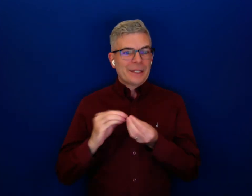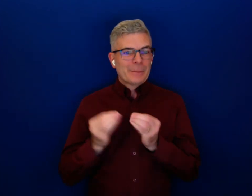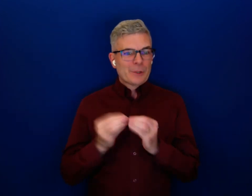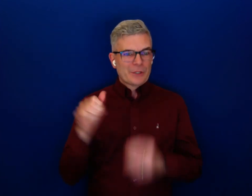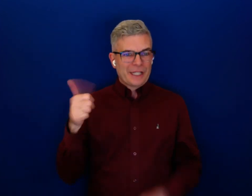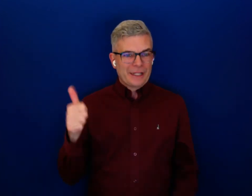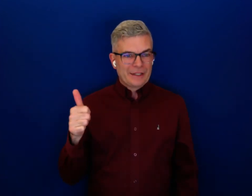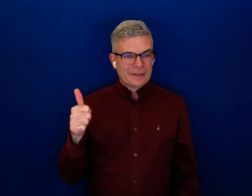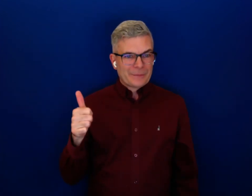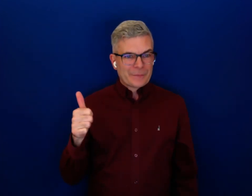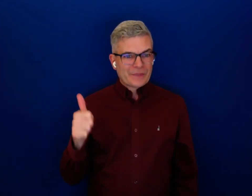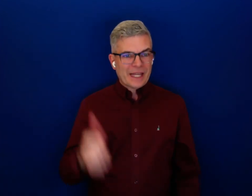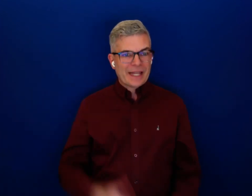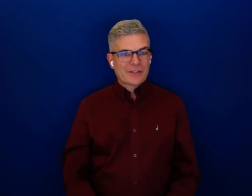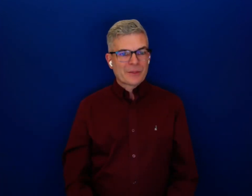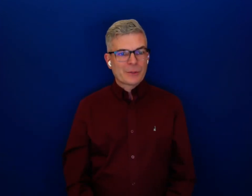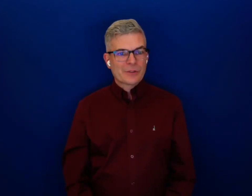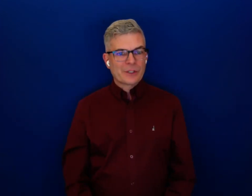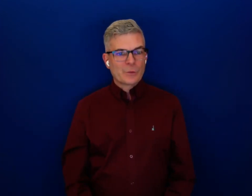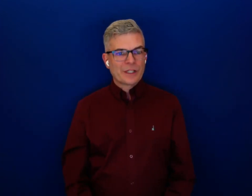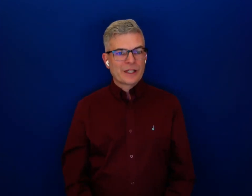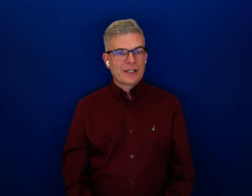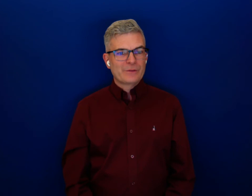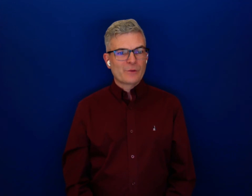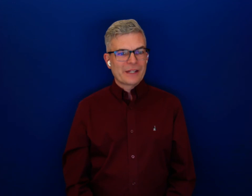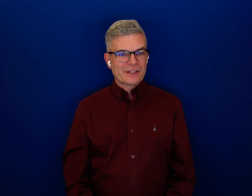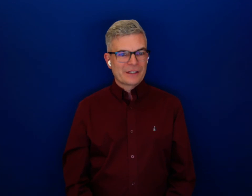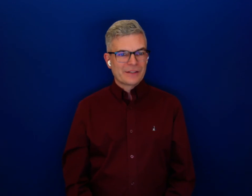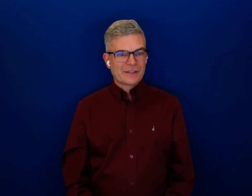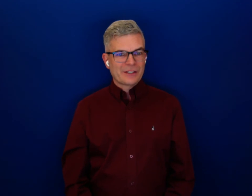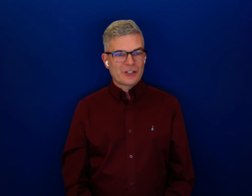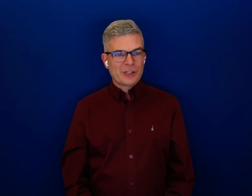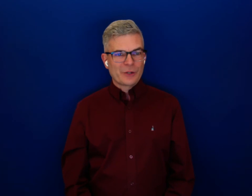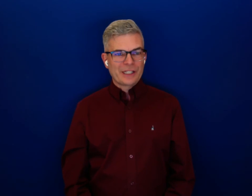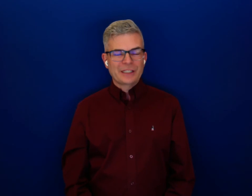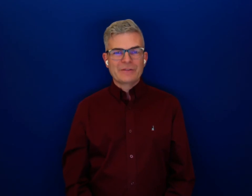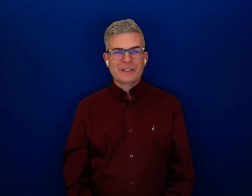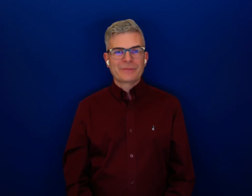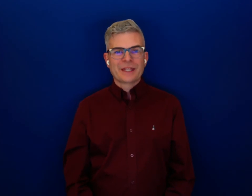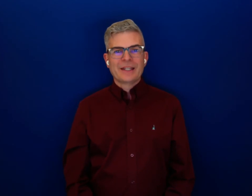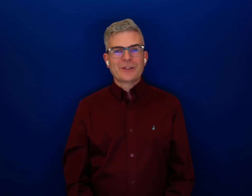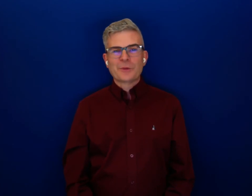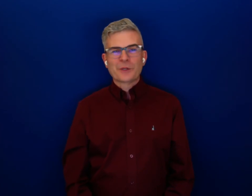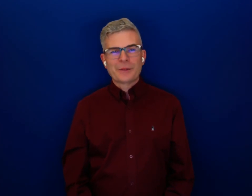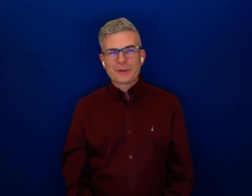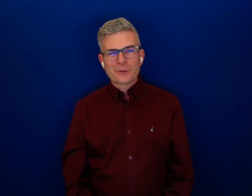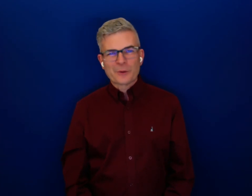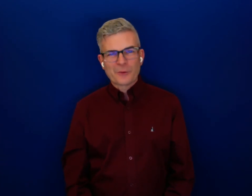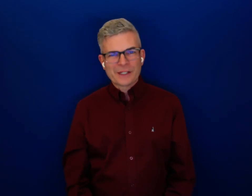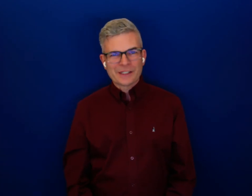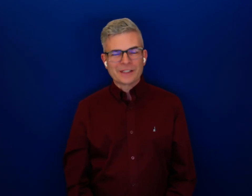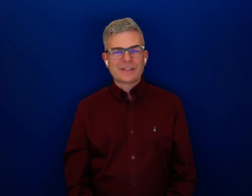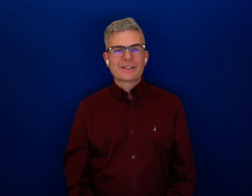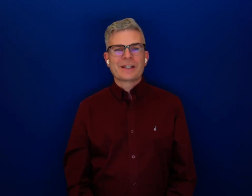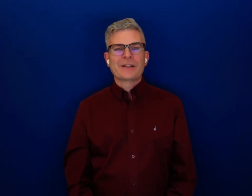Number 10, ask the person what kind of residence she or he lives in. Don't worry about the word residence. What